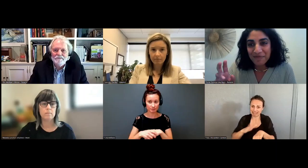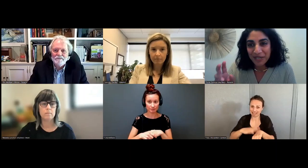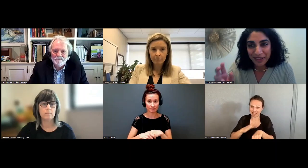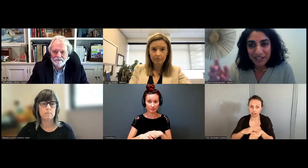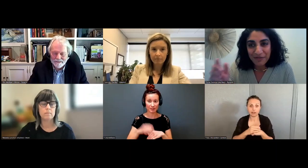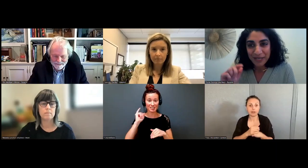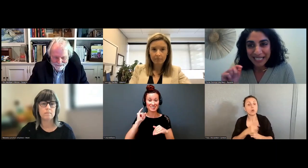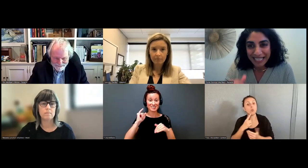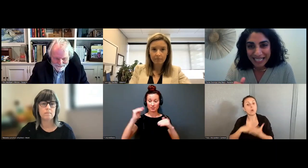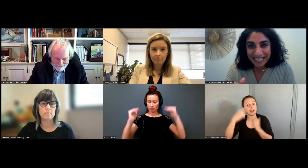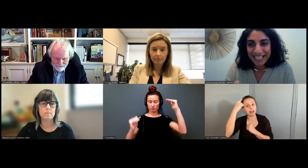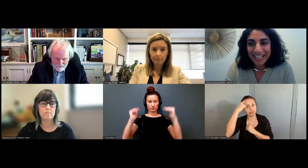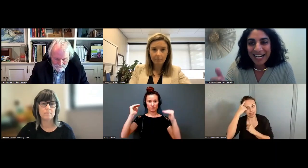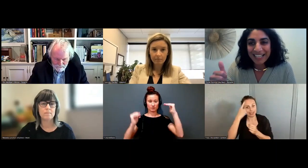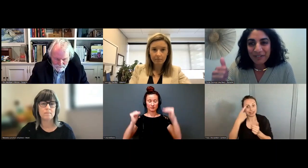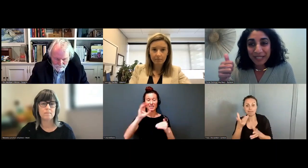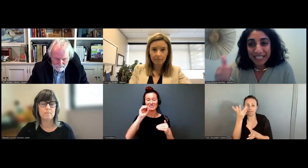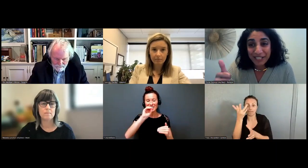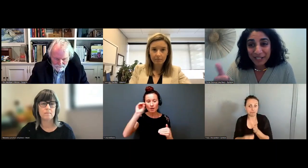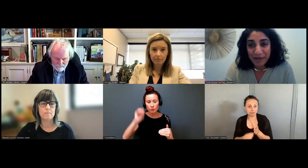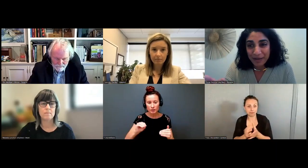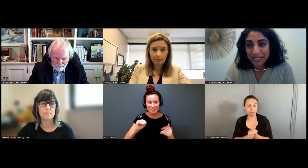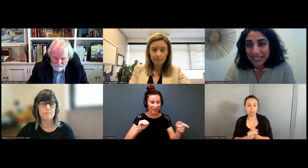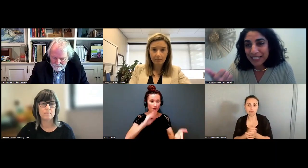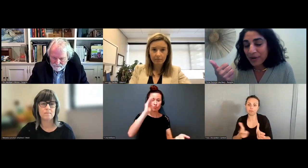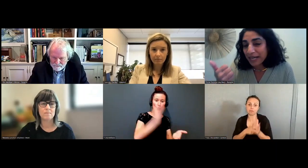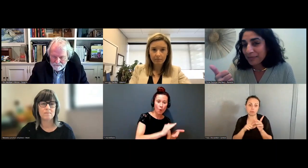quickly on what I think we need. We need a